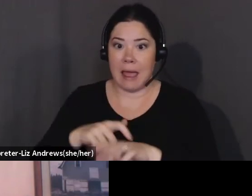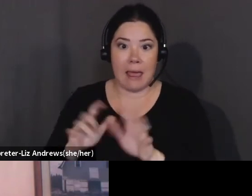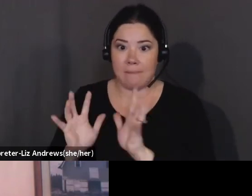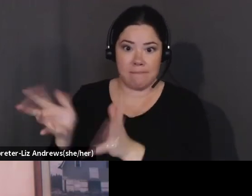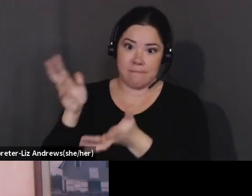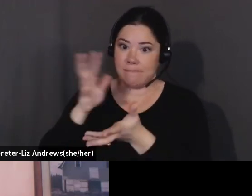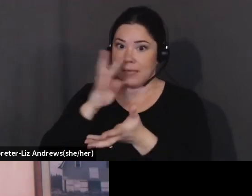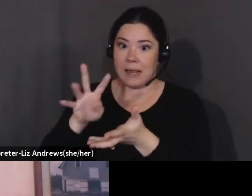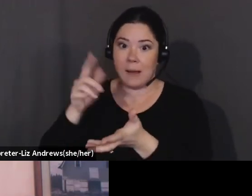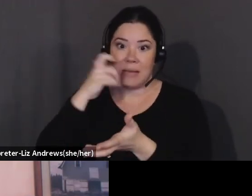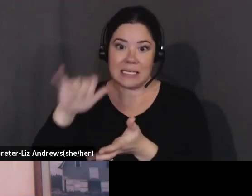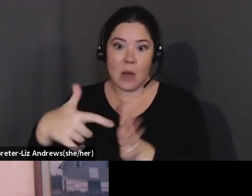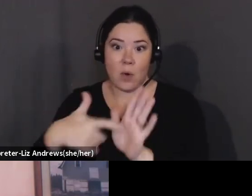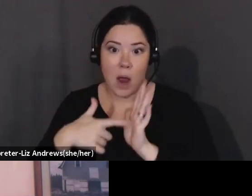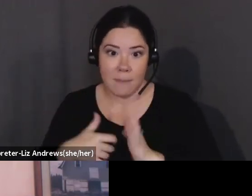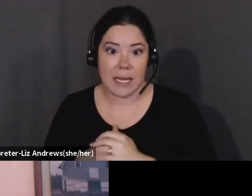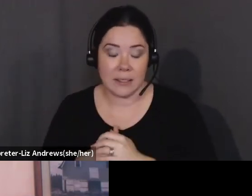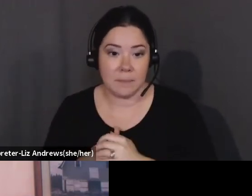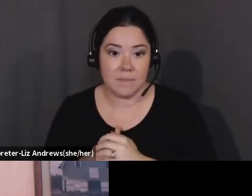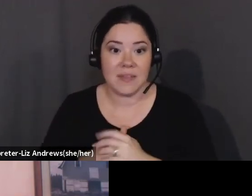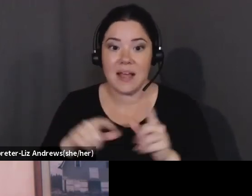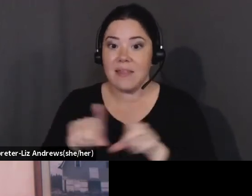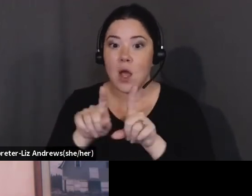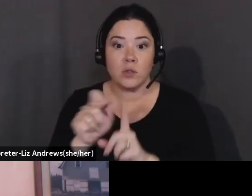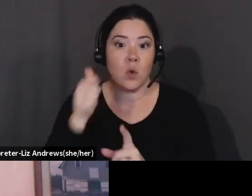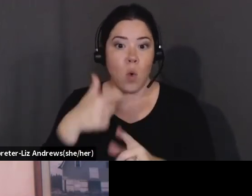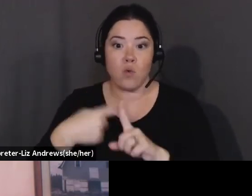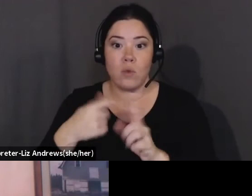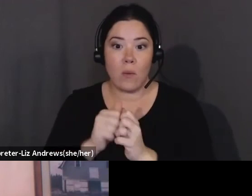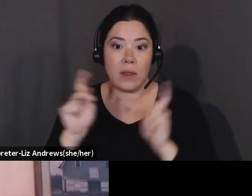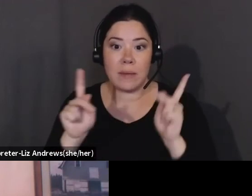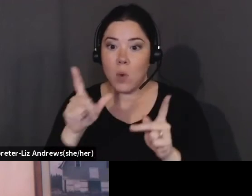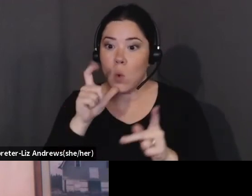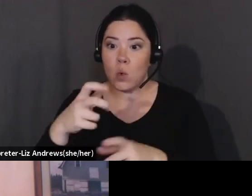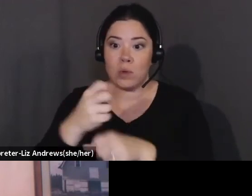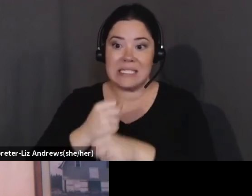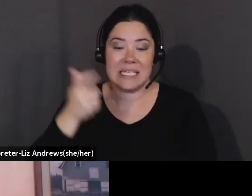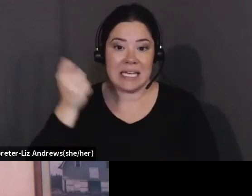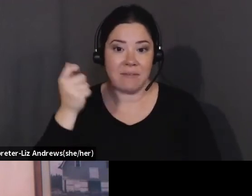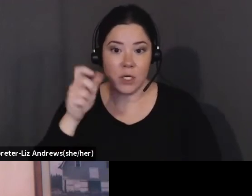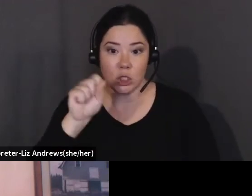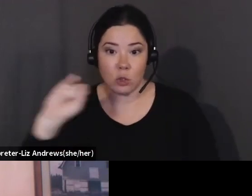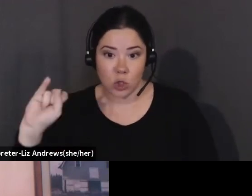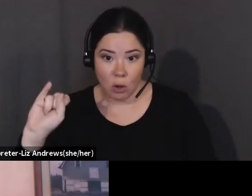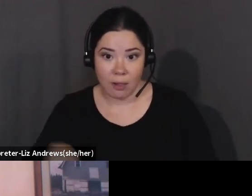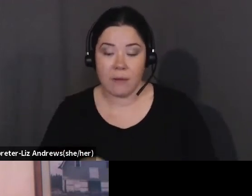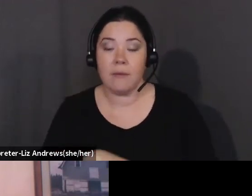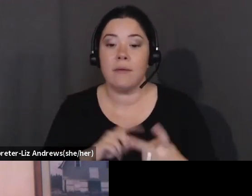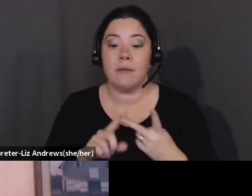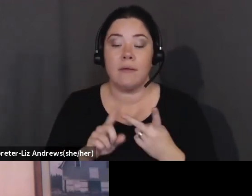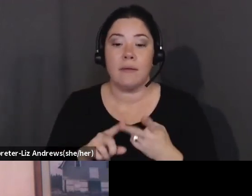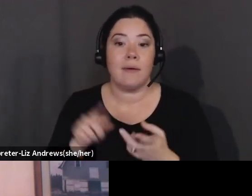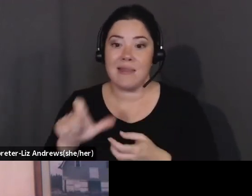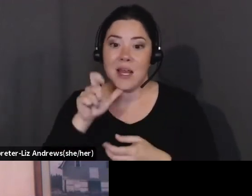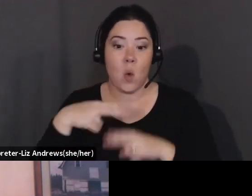requirement? They will also not rent to people who receive Social Security and who do not, and they do not consider